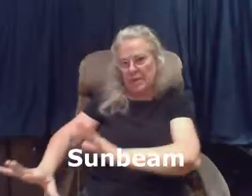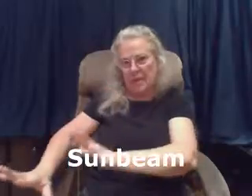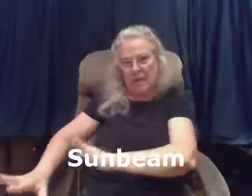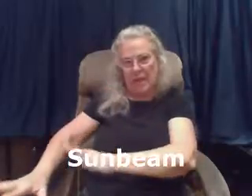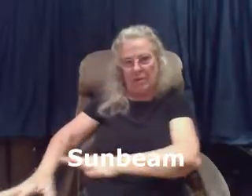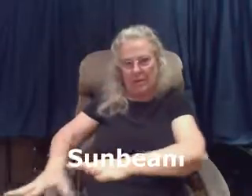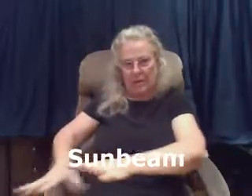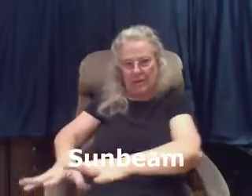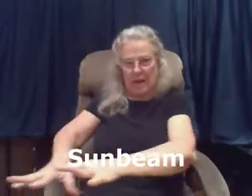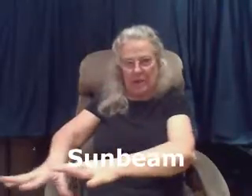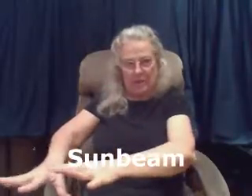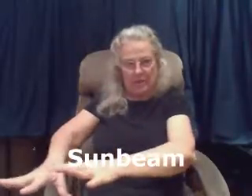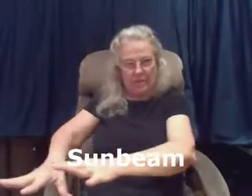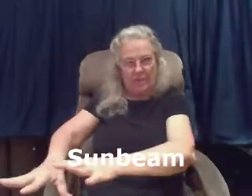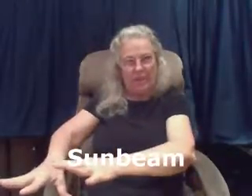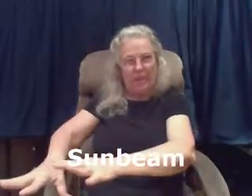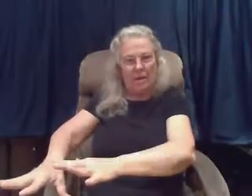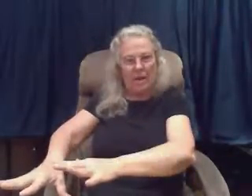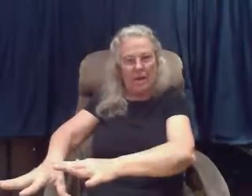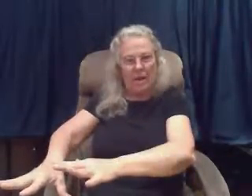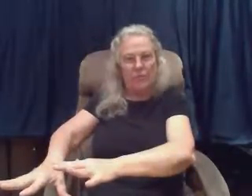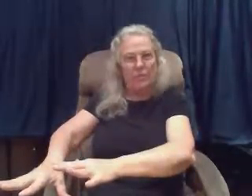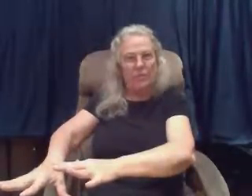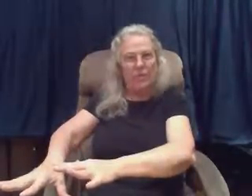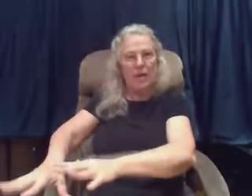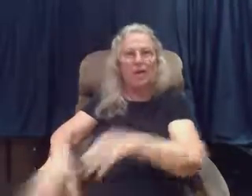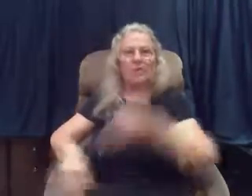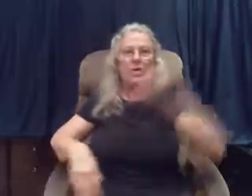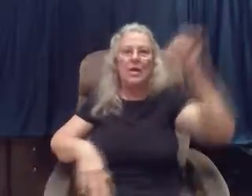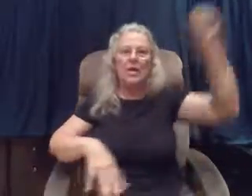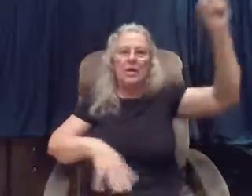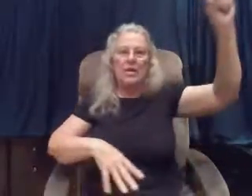come out and down around on the ground.